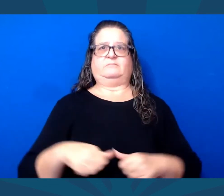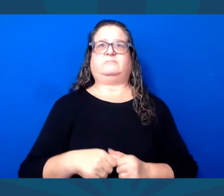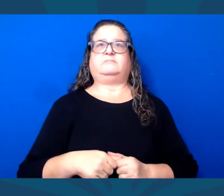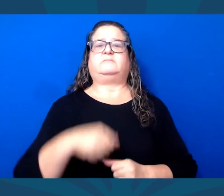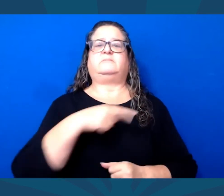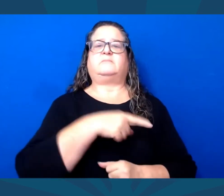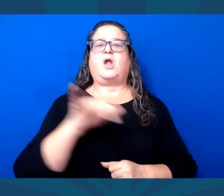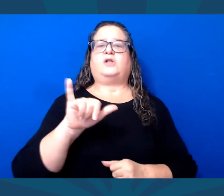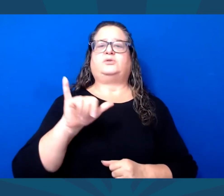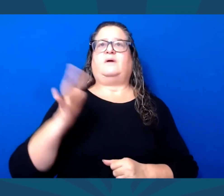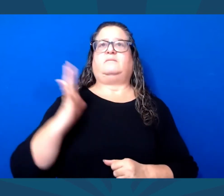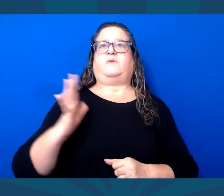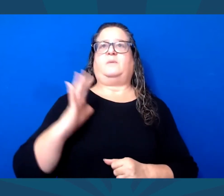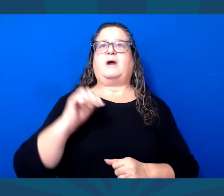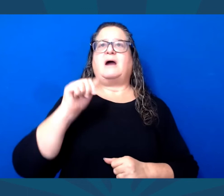children.